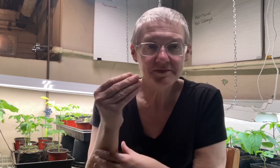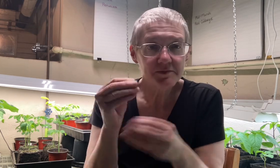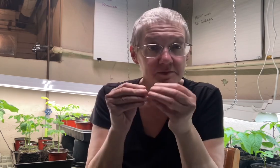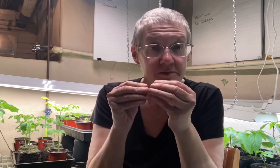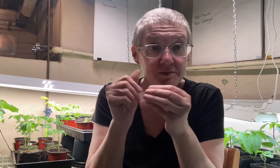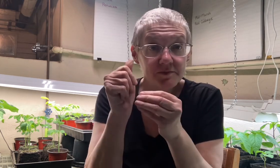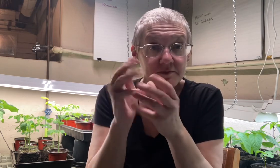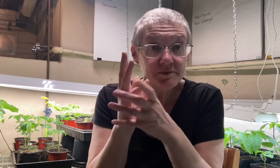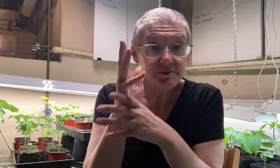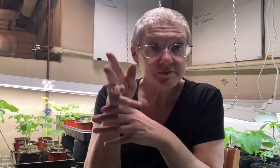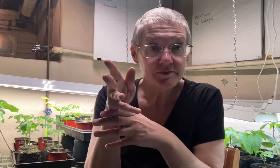very slowly.